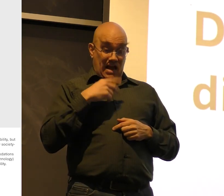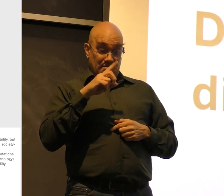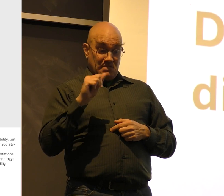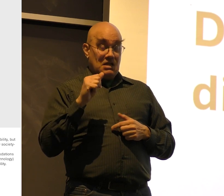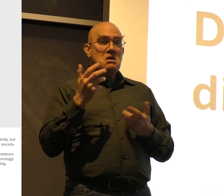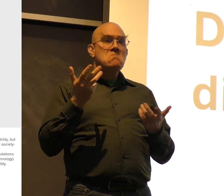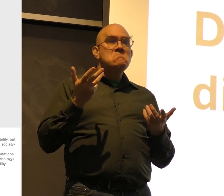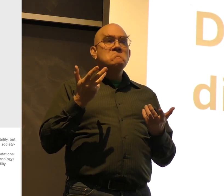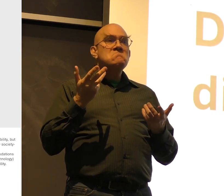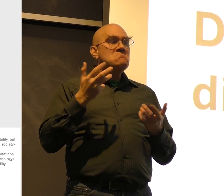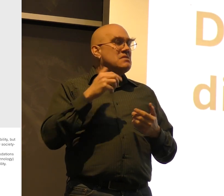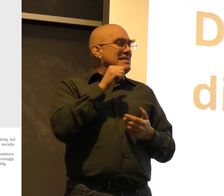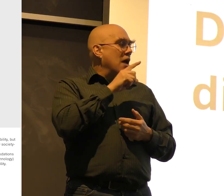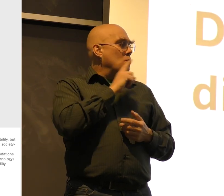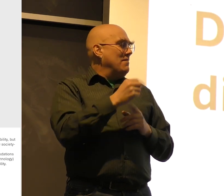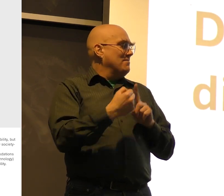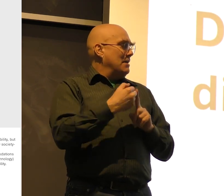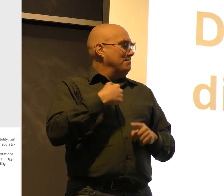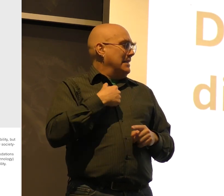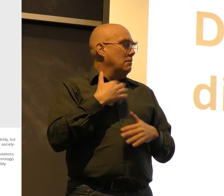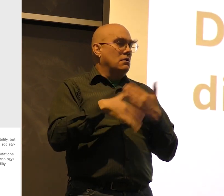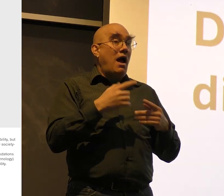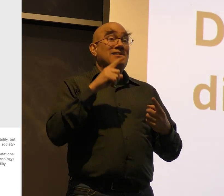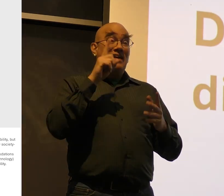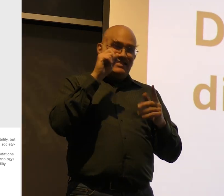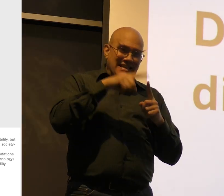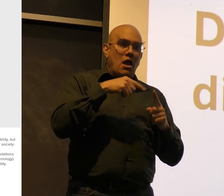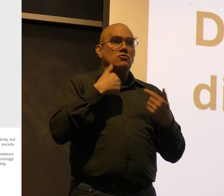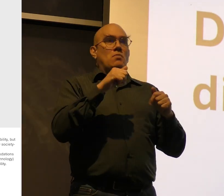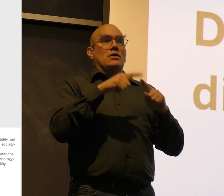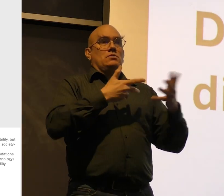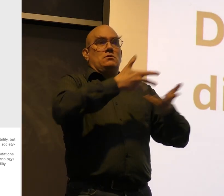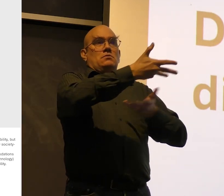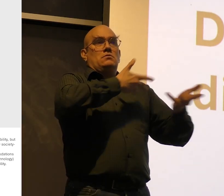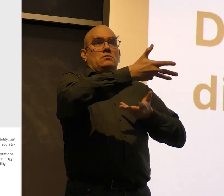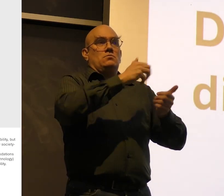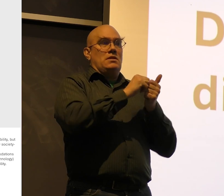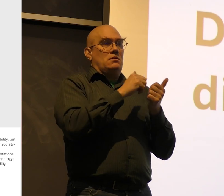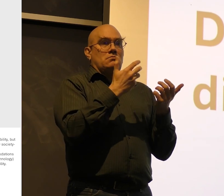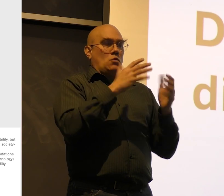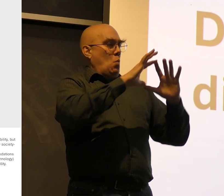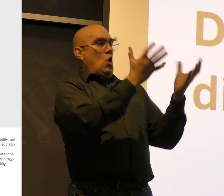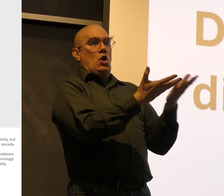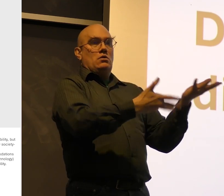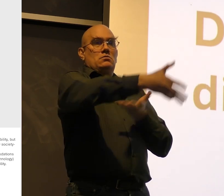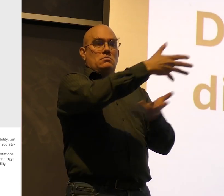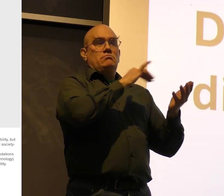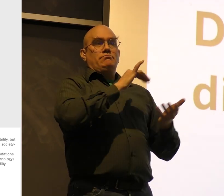person who says that they have a disability, they might say, I'm not impacted by this disability until I try to